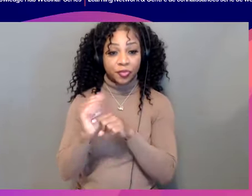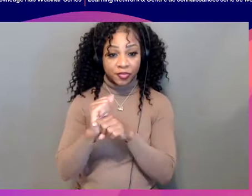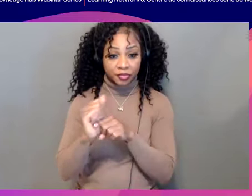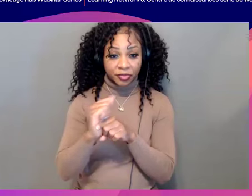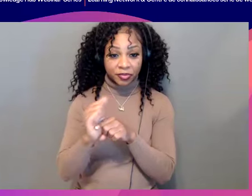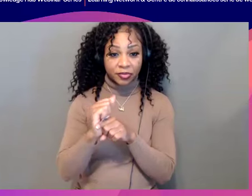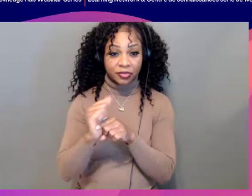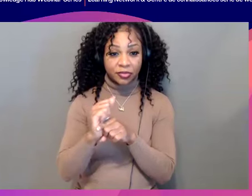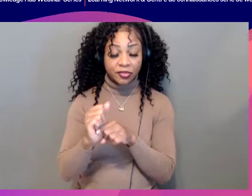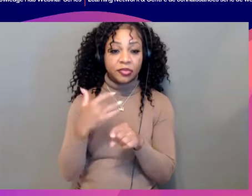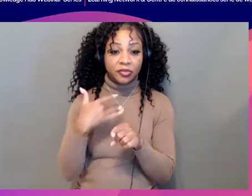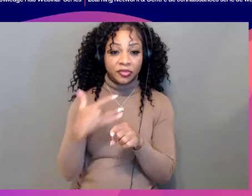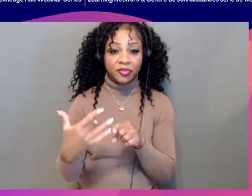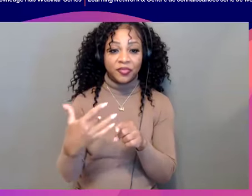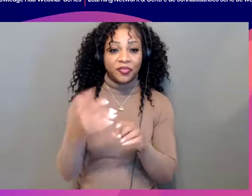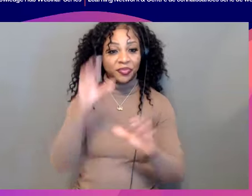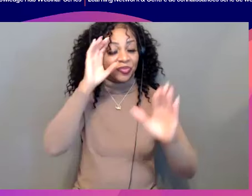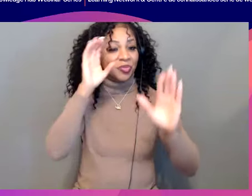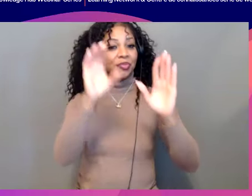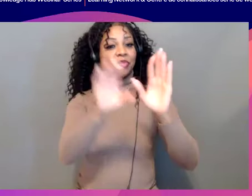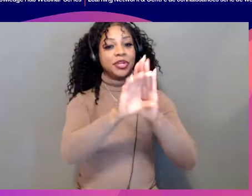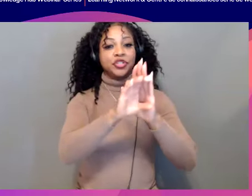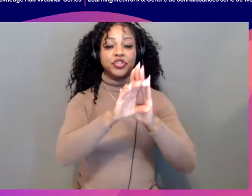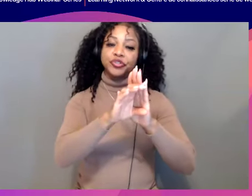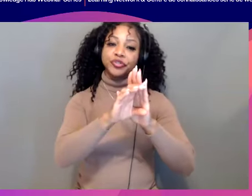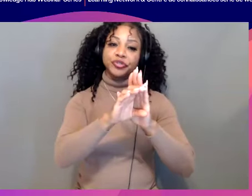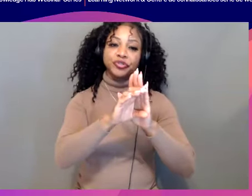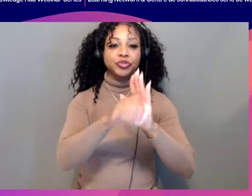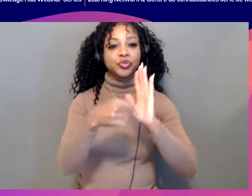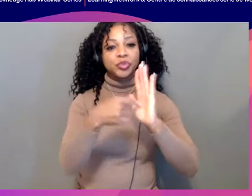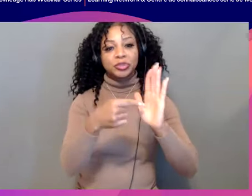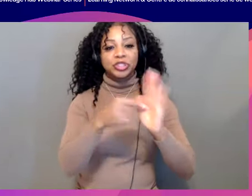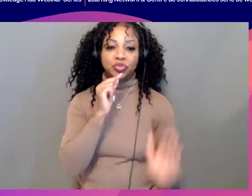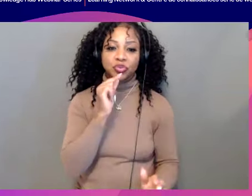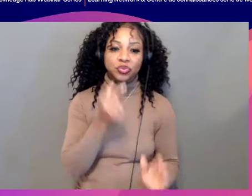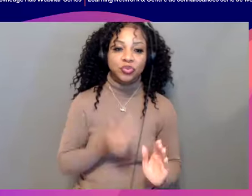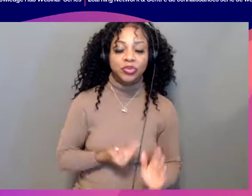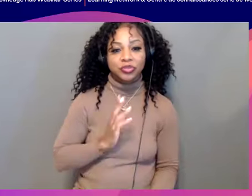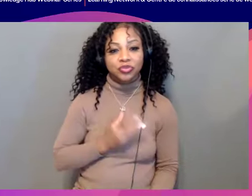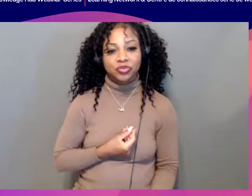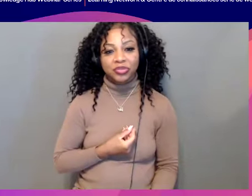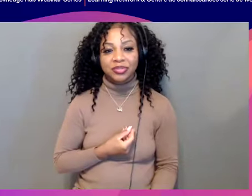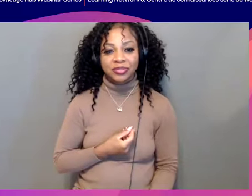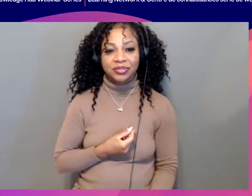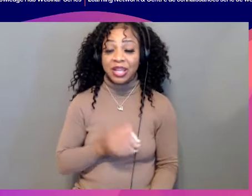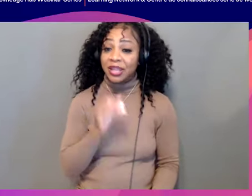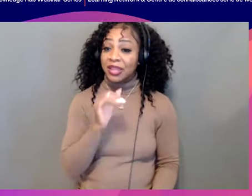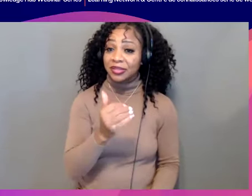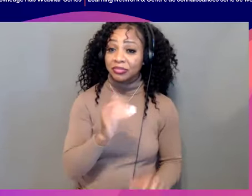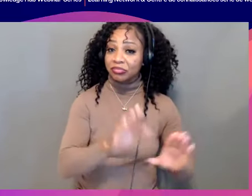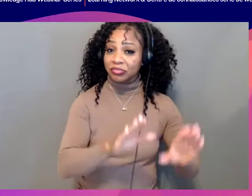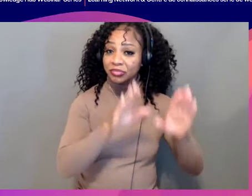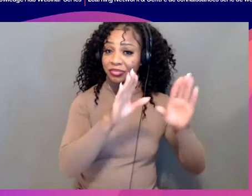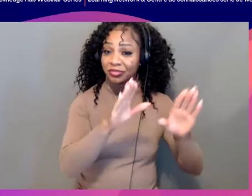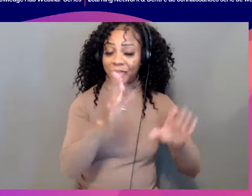often they put up visual representations of queer and trans identities. And that's really amazing in terms